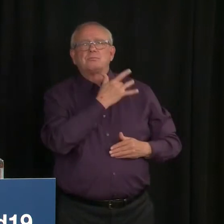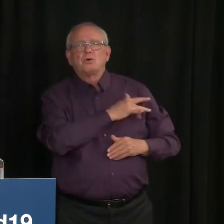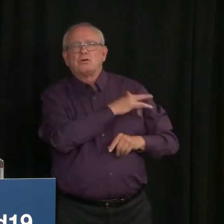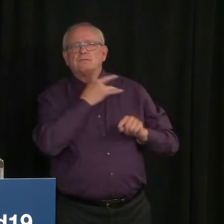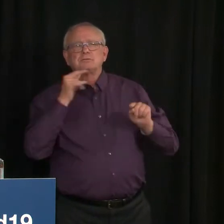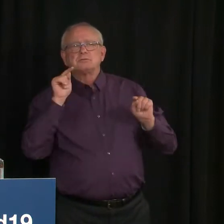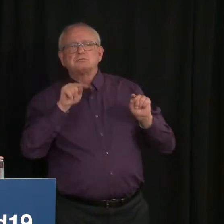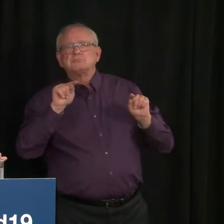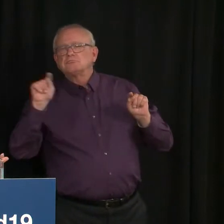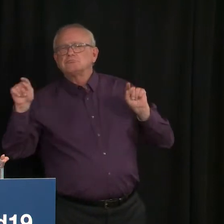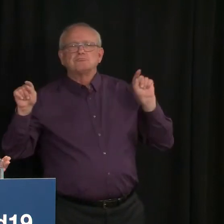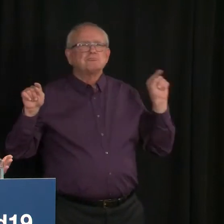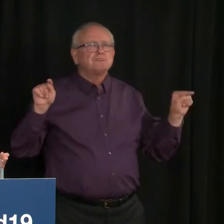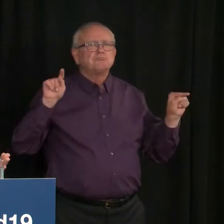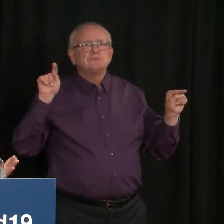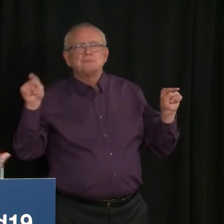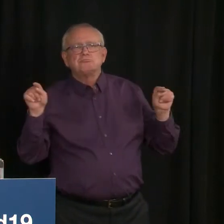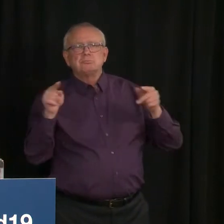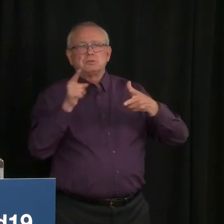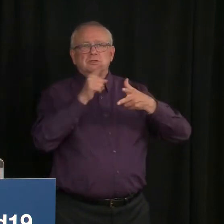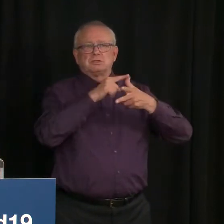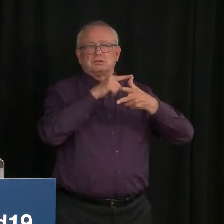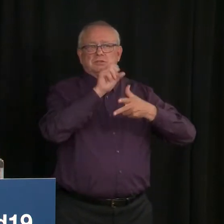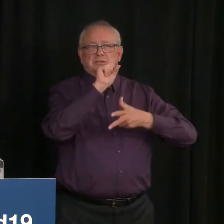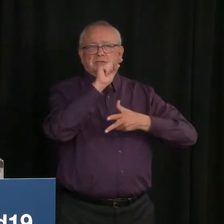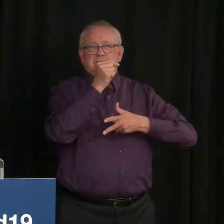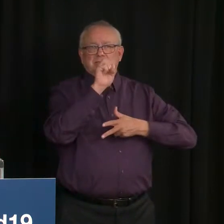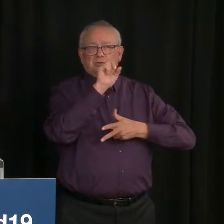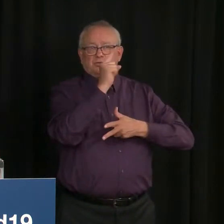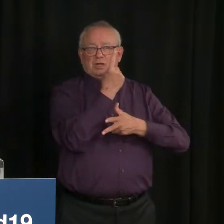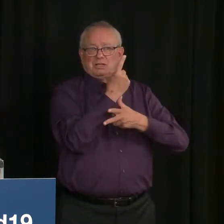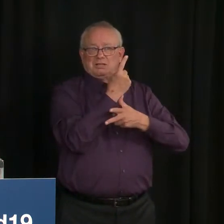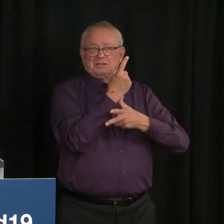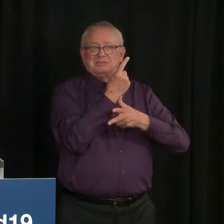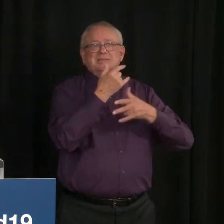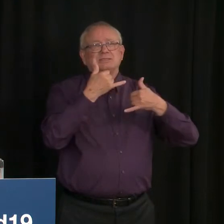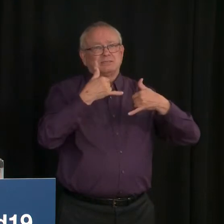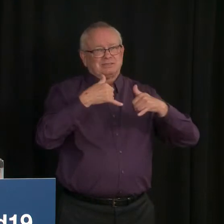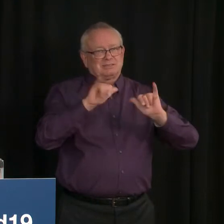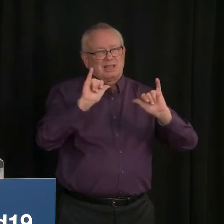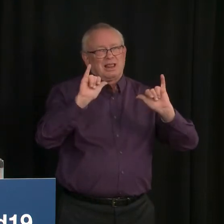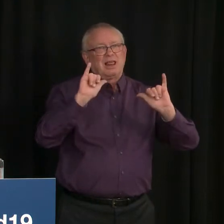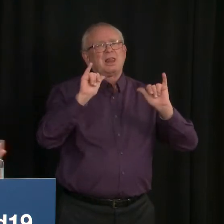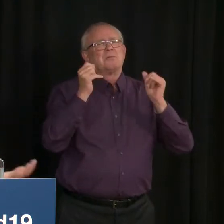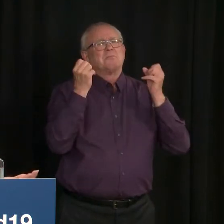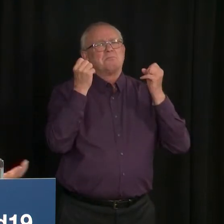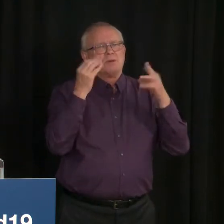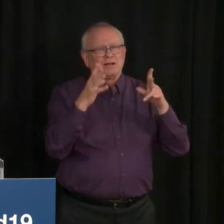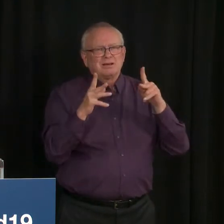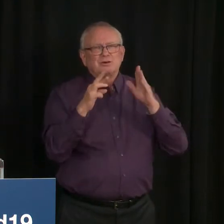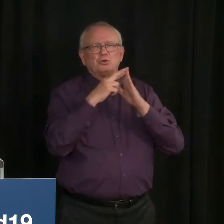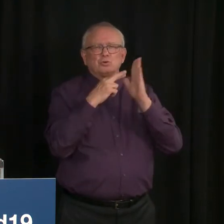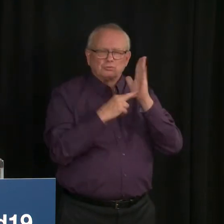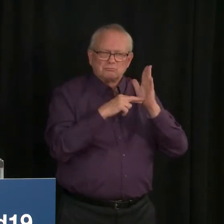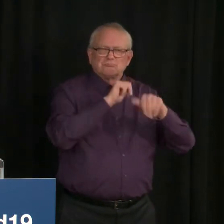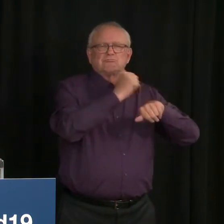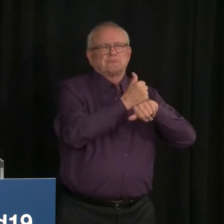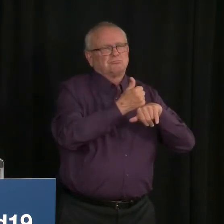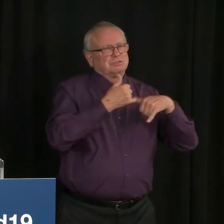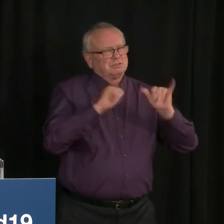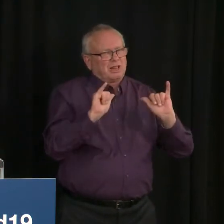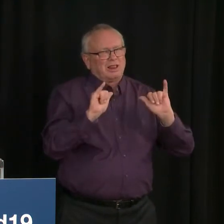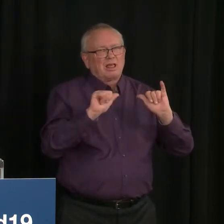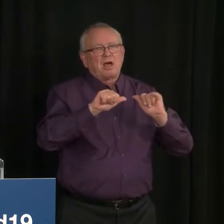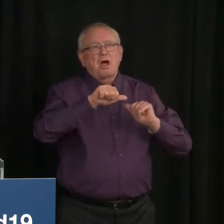in our stage 1, we have retained a lot of additional measures and protocols, where other provinces have gone further to